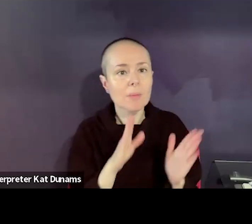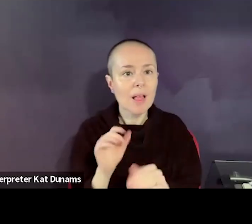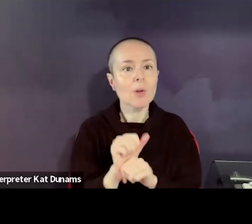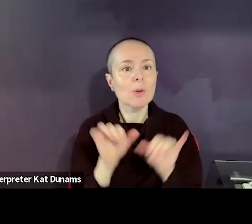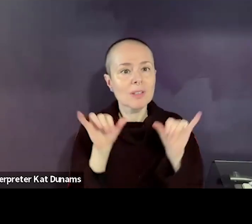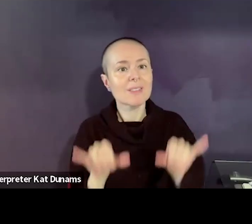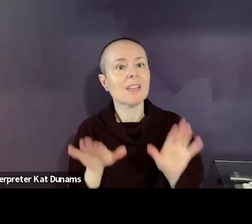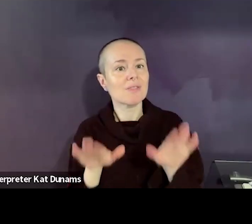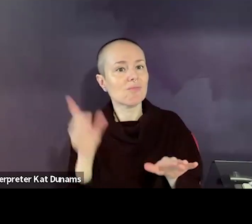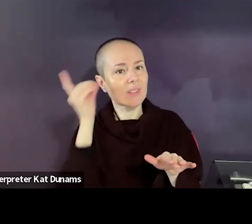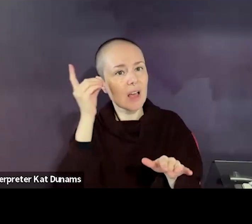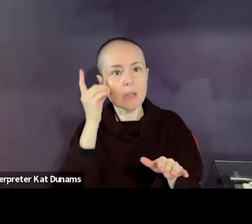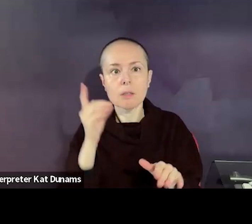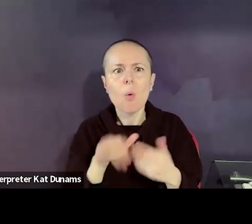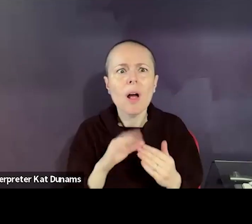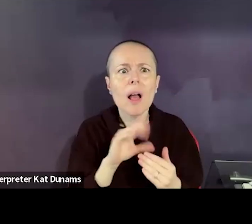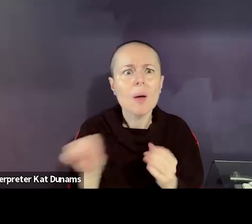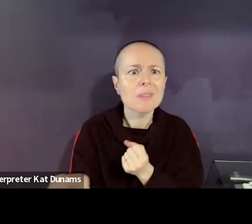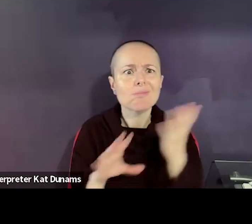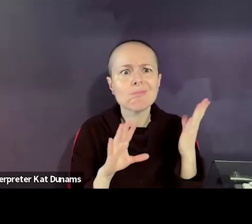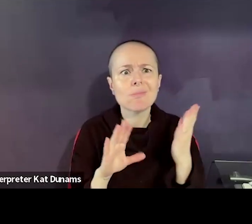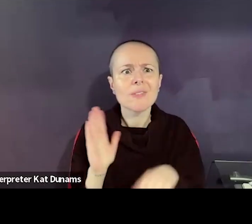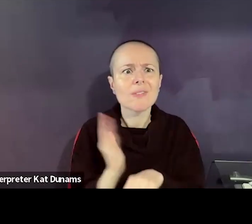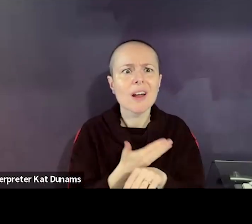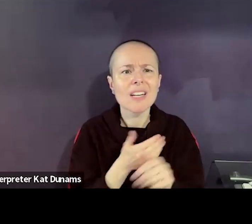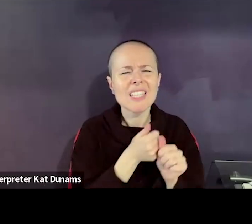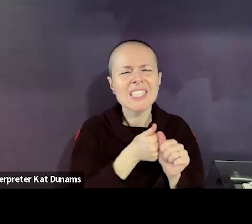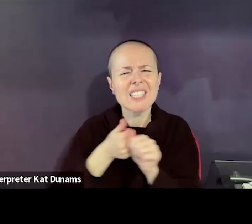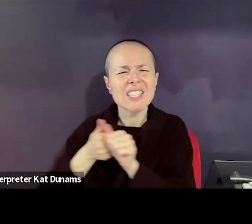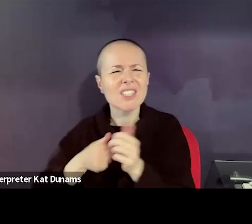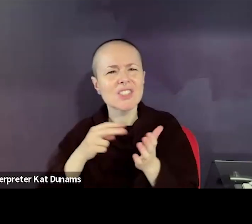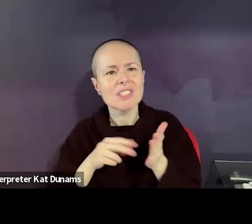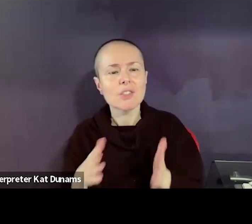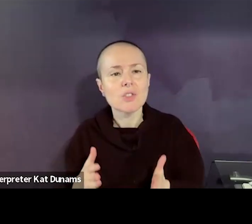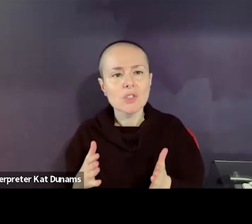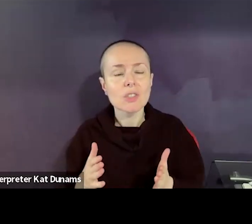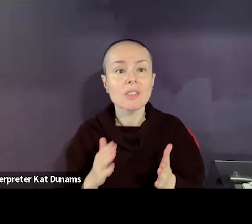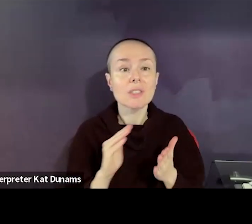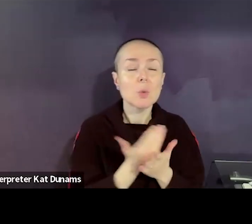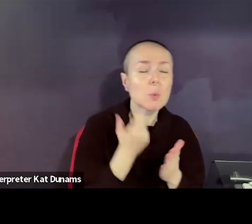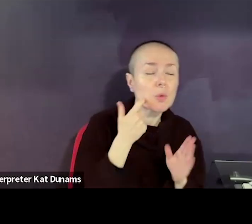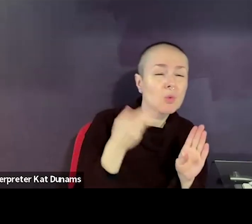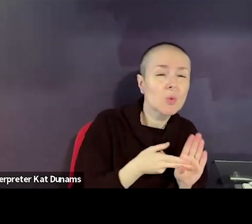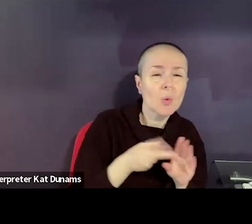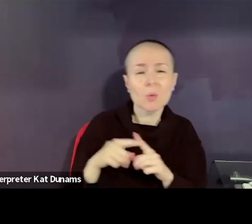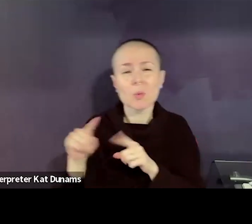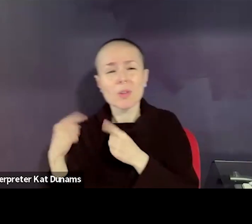Dallas, the whole company was fired. Every single dancer, from the newest company member to the 14-year veteran, all